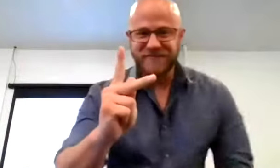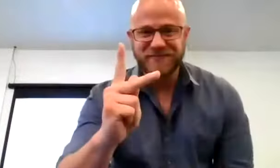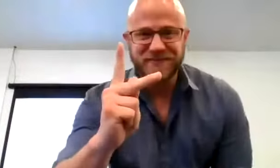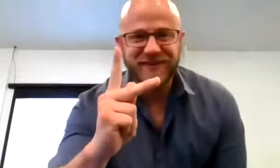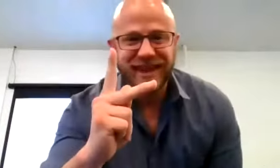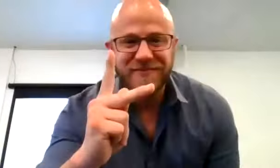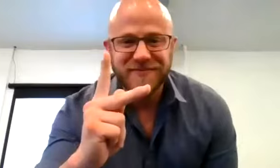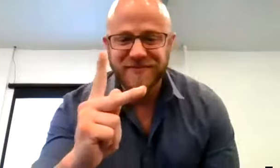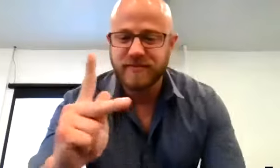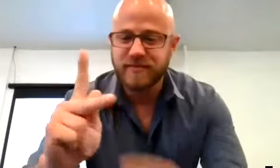K.